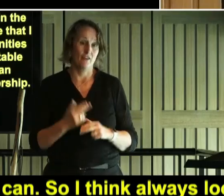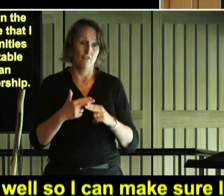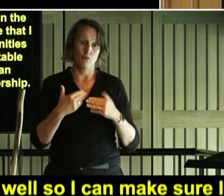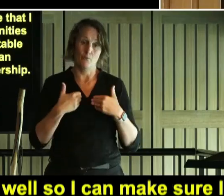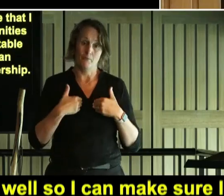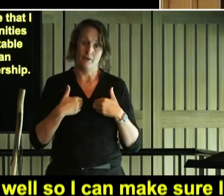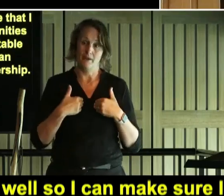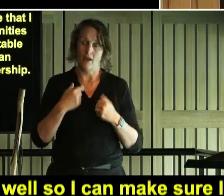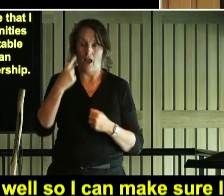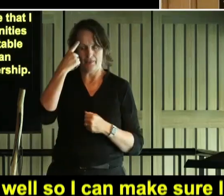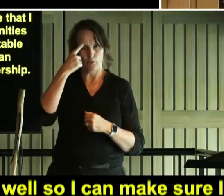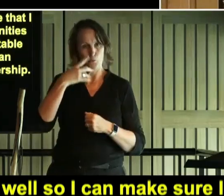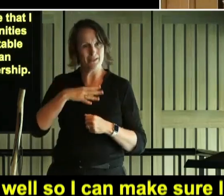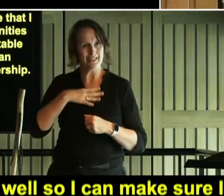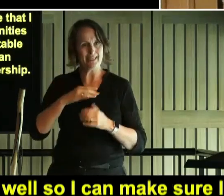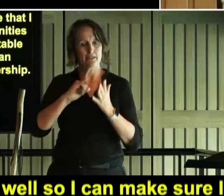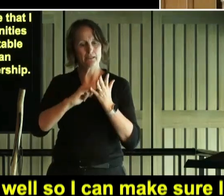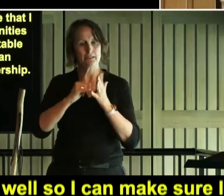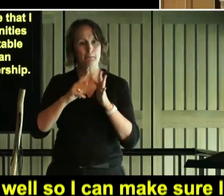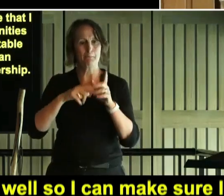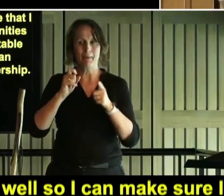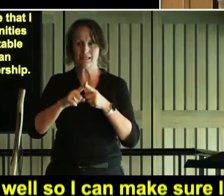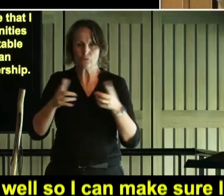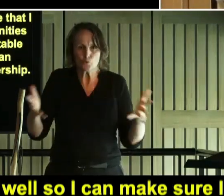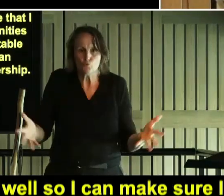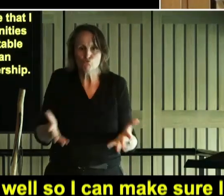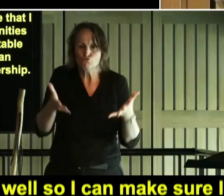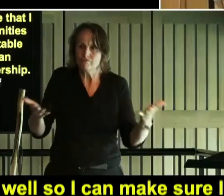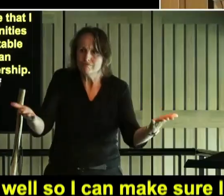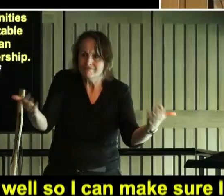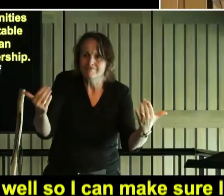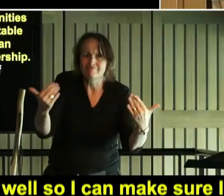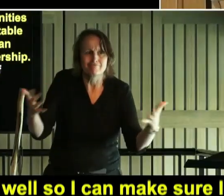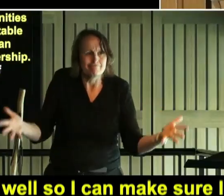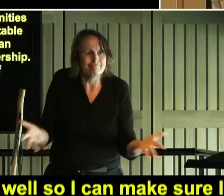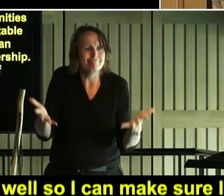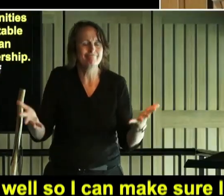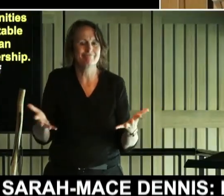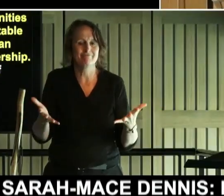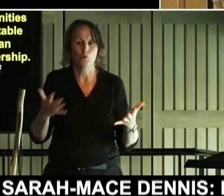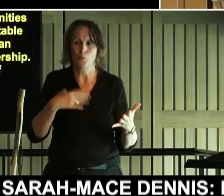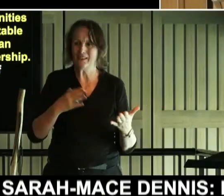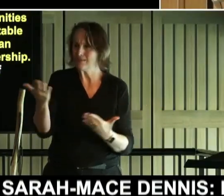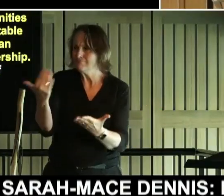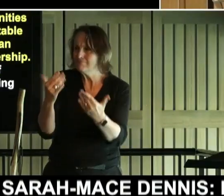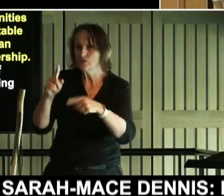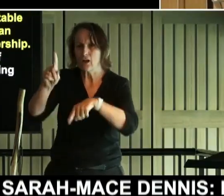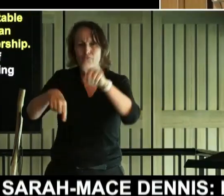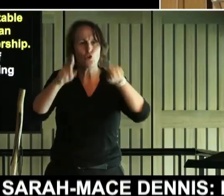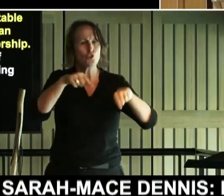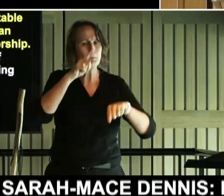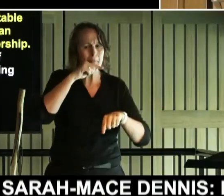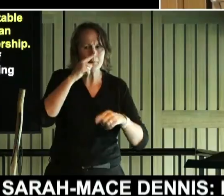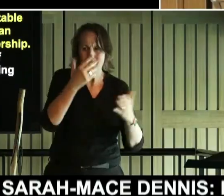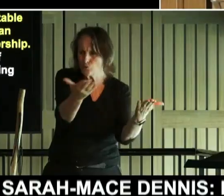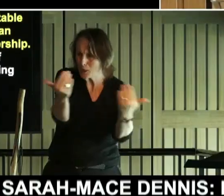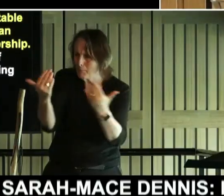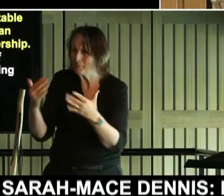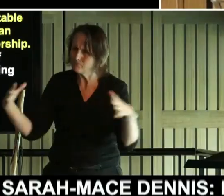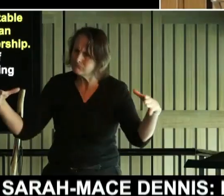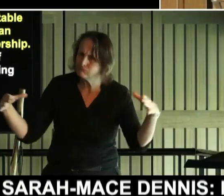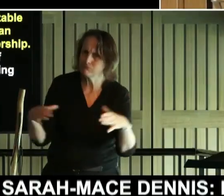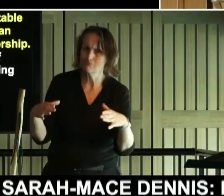really about creating space. And I think it's about creating space for a diverse group of people in community to come